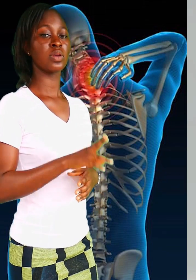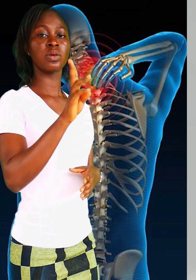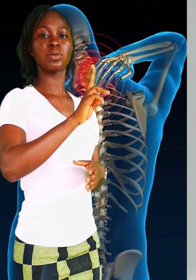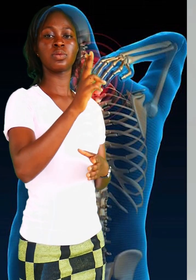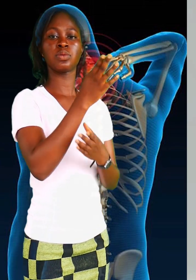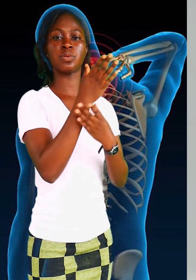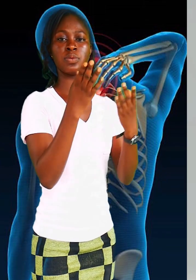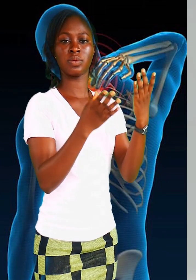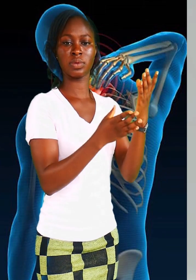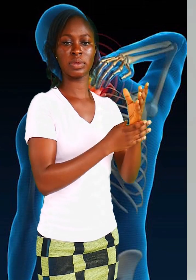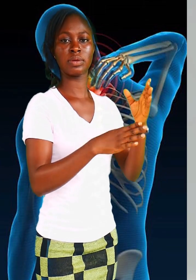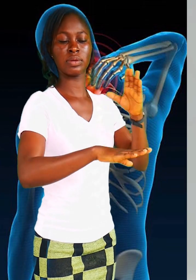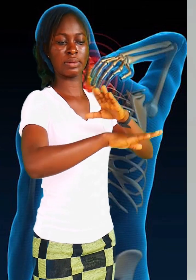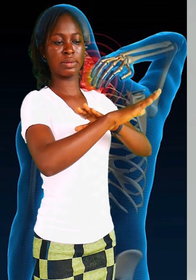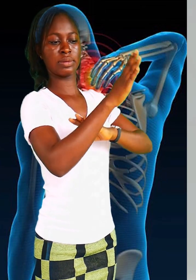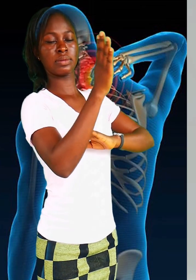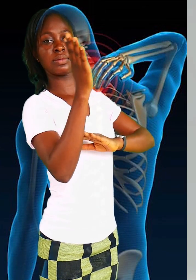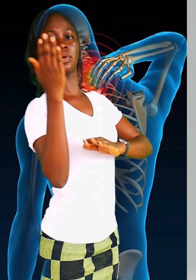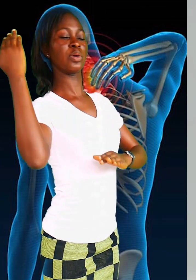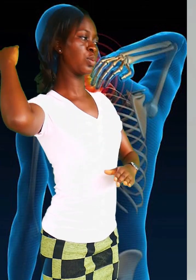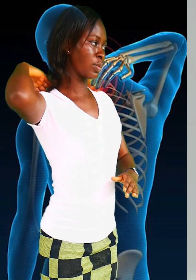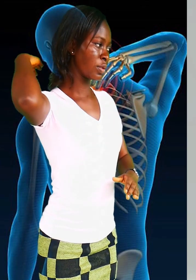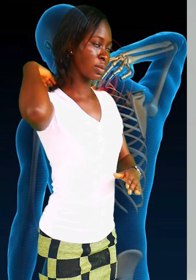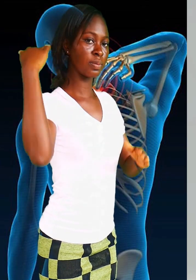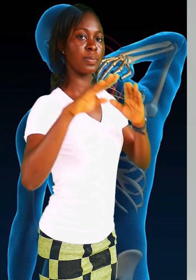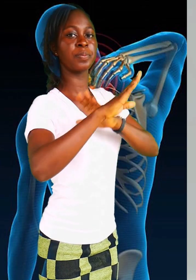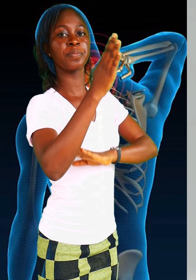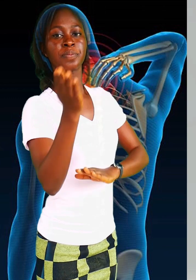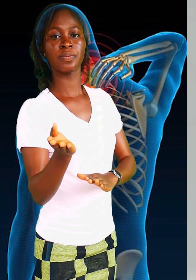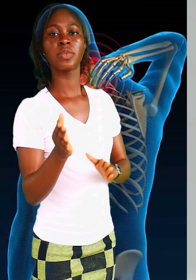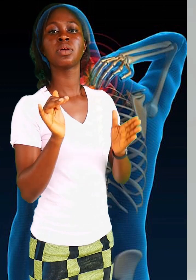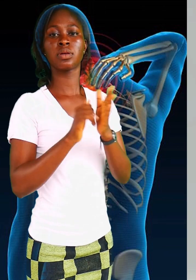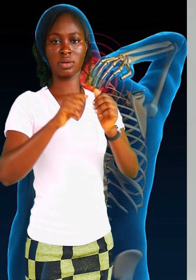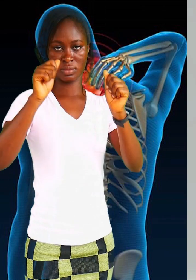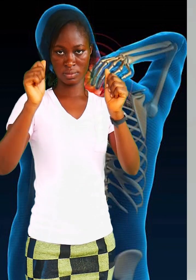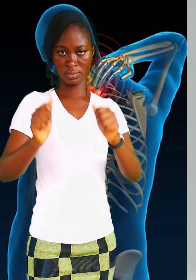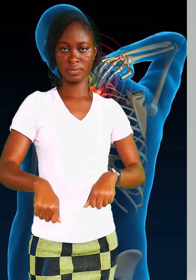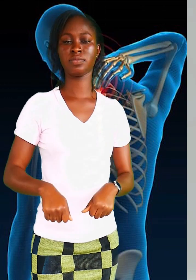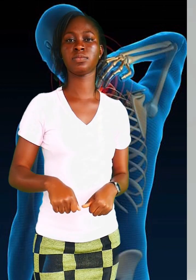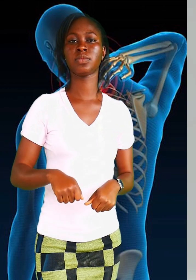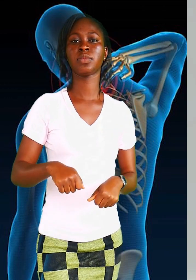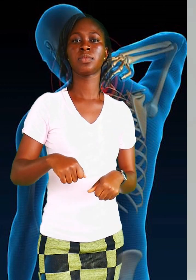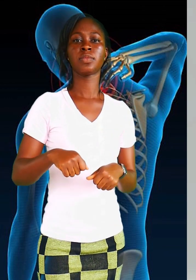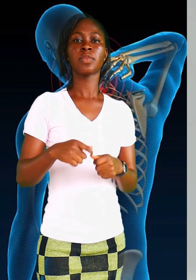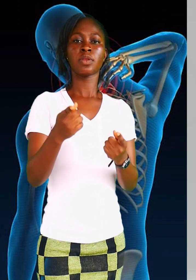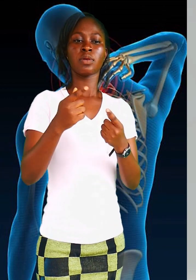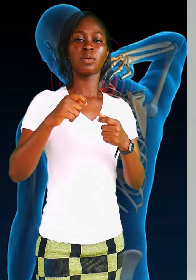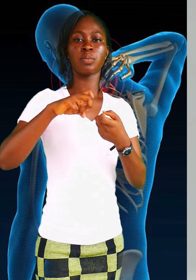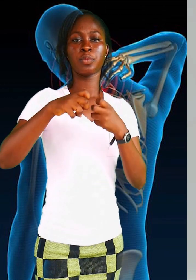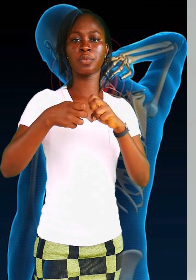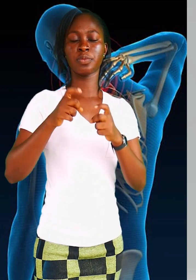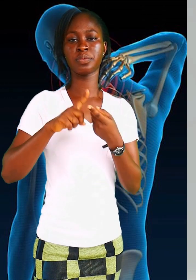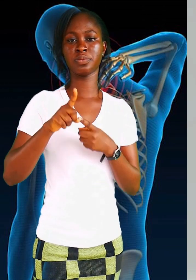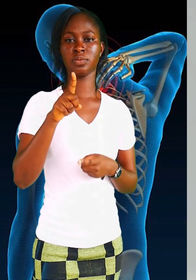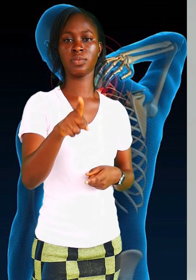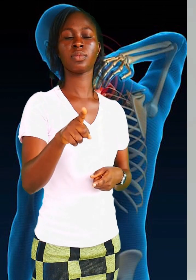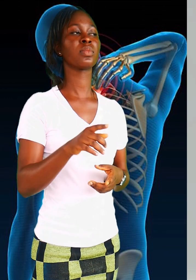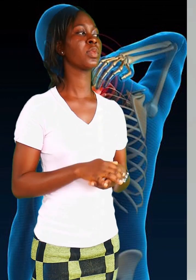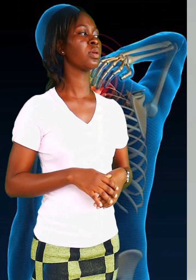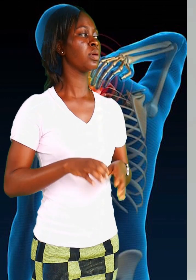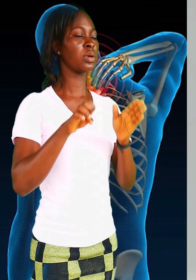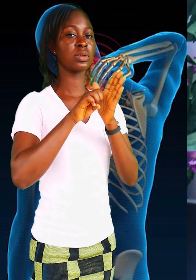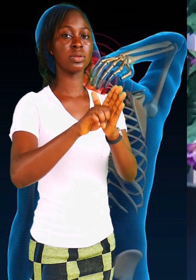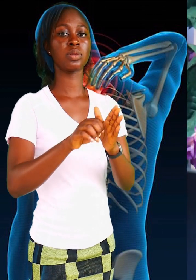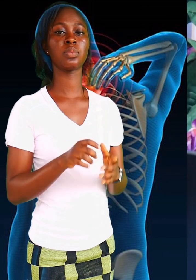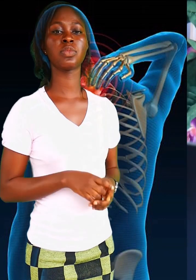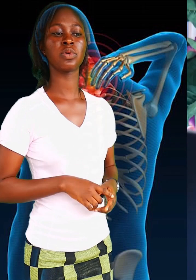say na wo da wo fu so no san na no e de how be free masisi no ma me ma example wo say say wo